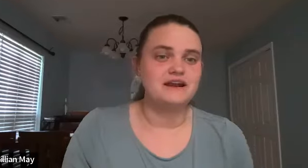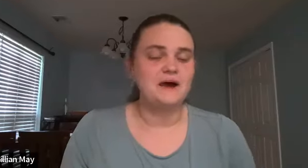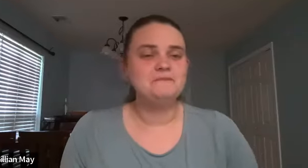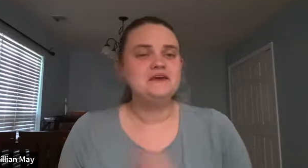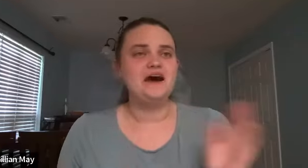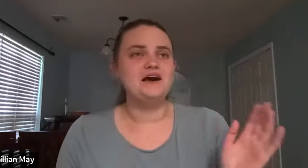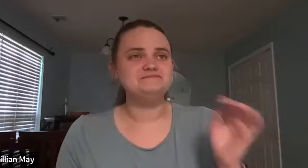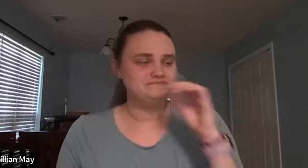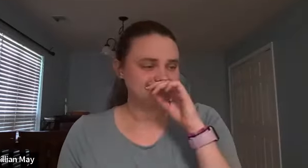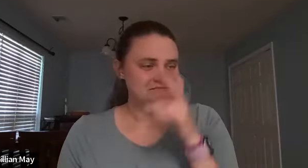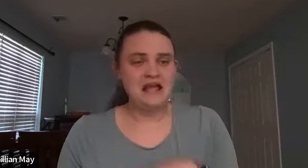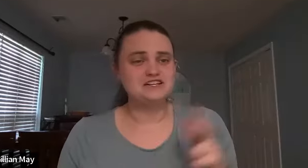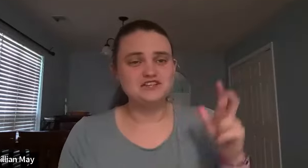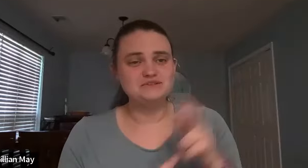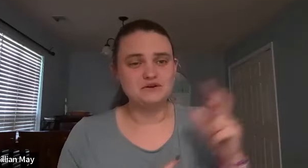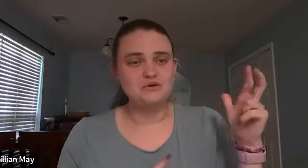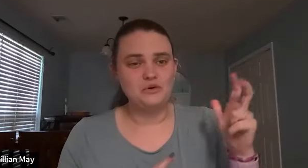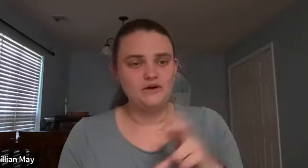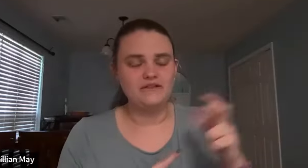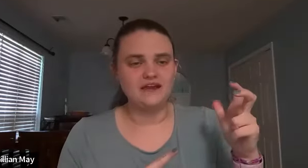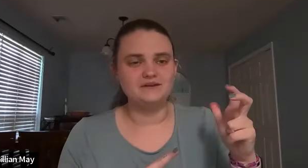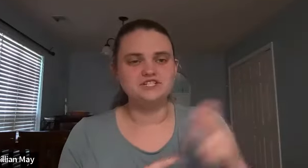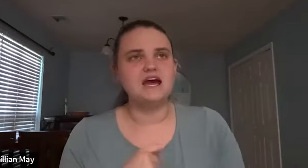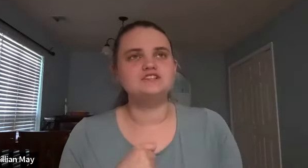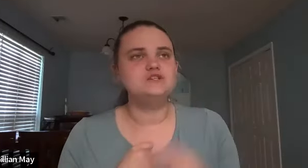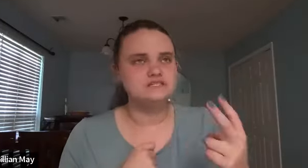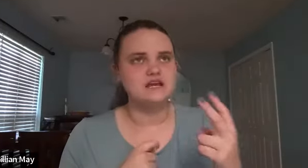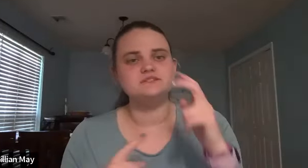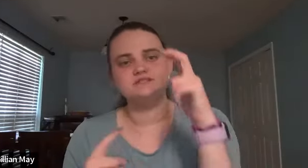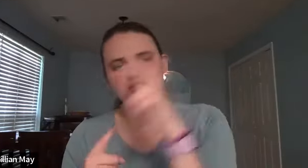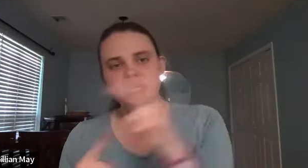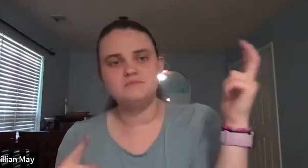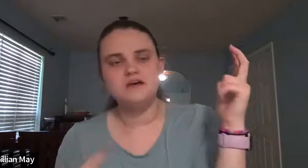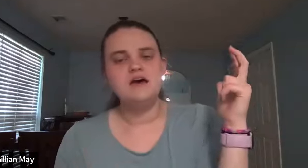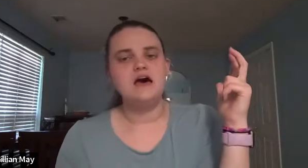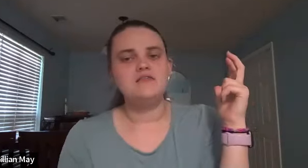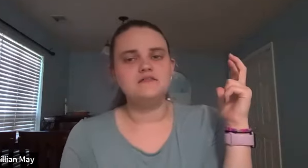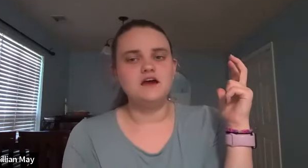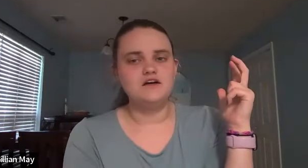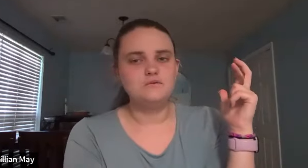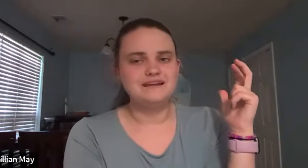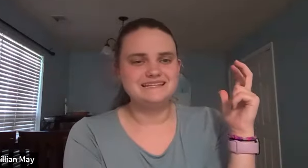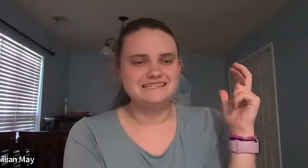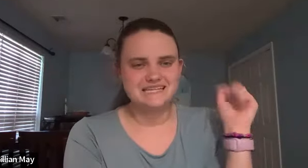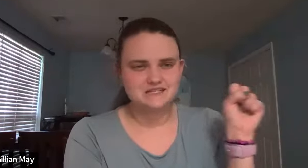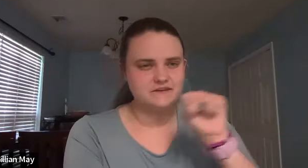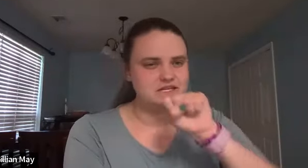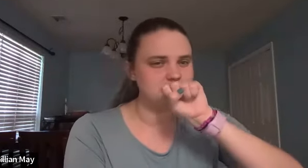now. I just thought it was so cool. She had 2 stamps. It was the champ, and then the other one is Kiss Fist, which